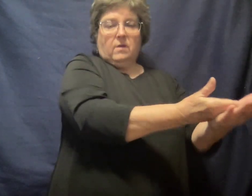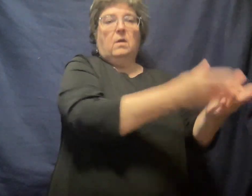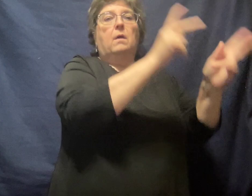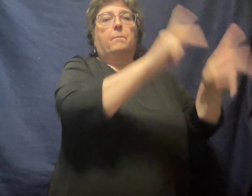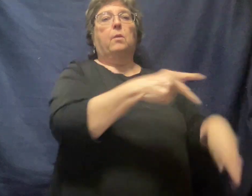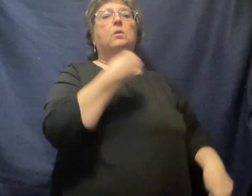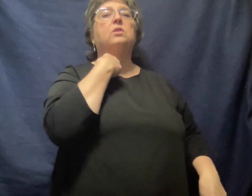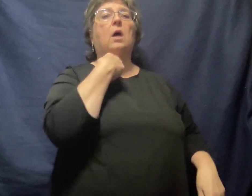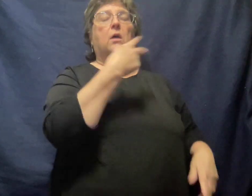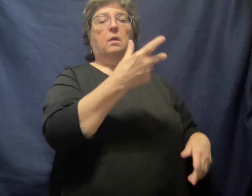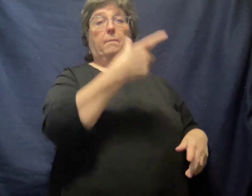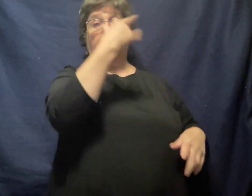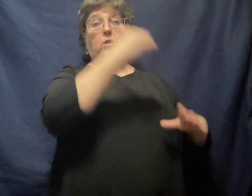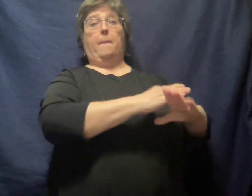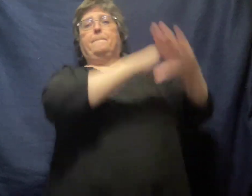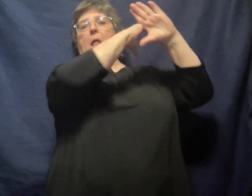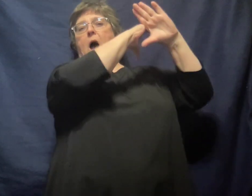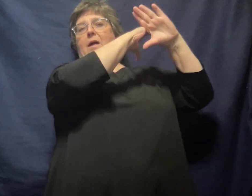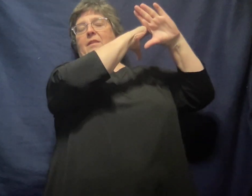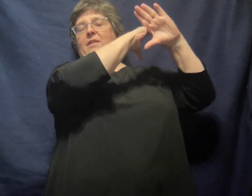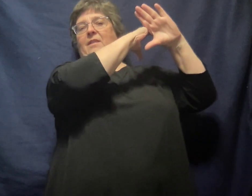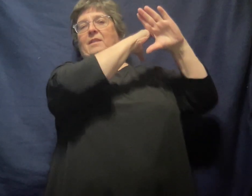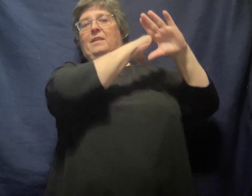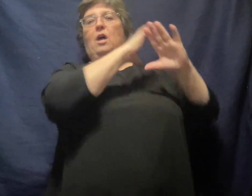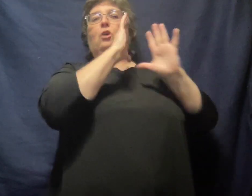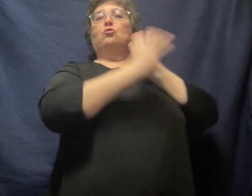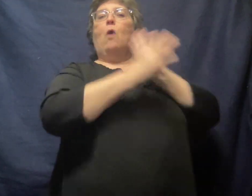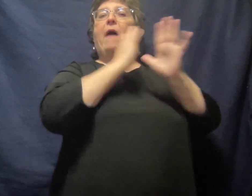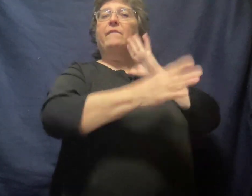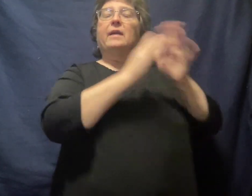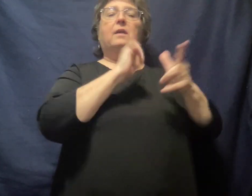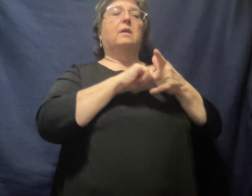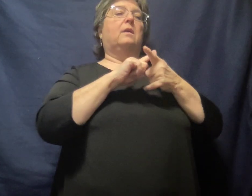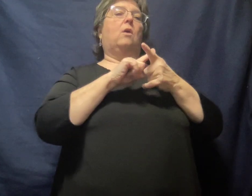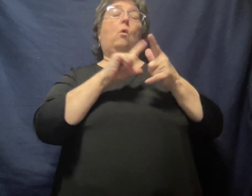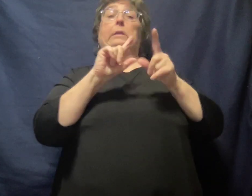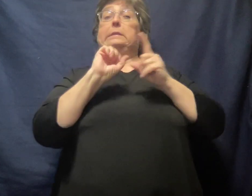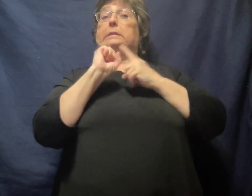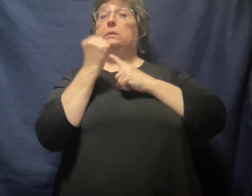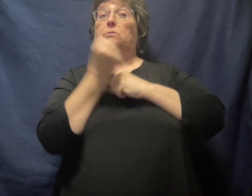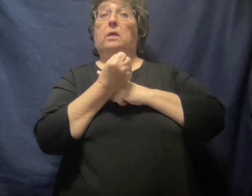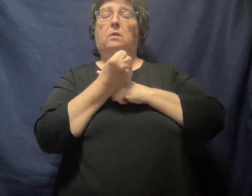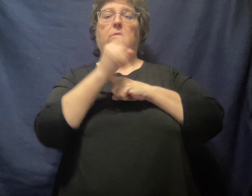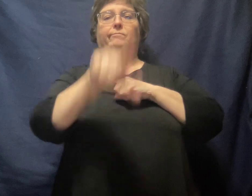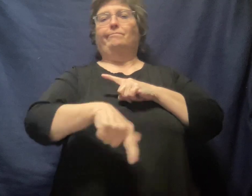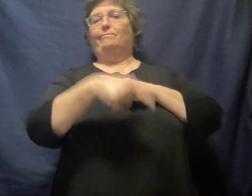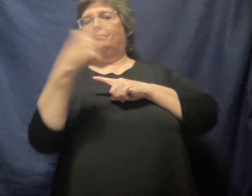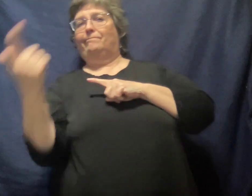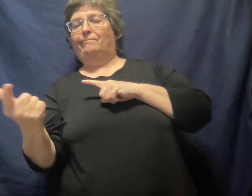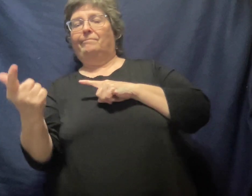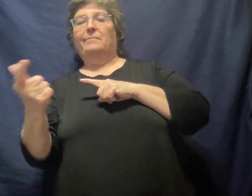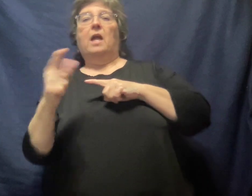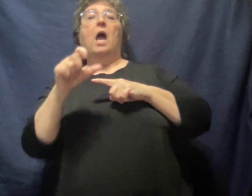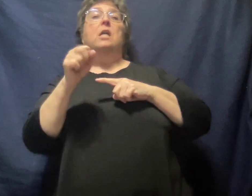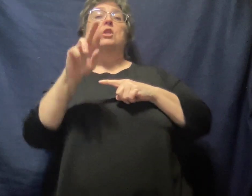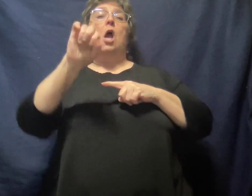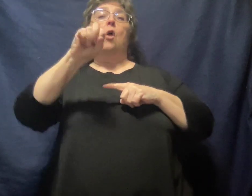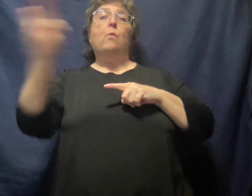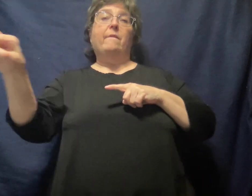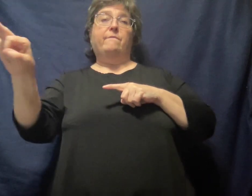vehicle because they're blocked because of traffic or because of the conditions. I'd like to turn it over to the County Sheriff's Office. We have Chief Green and Chief Butzolaro